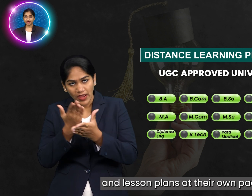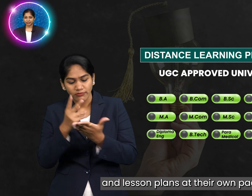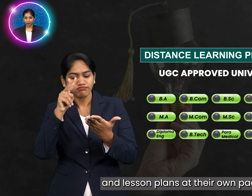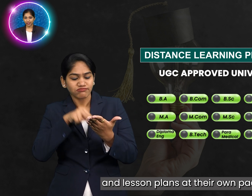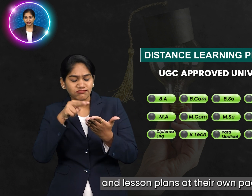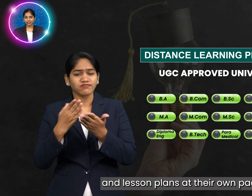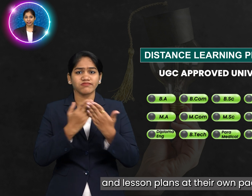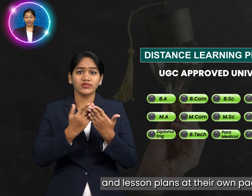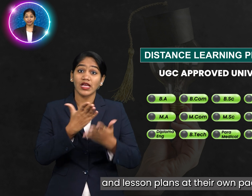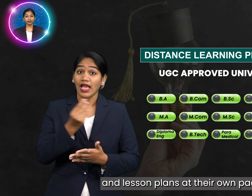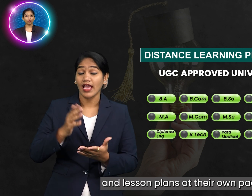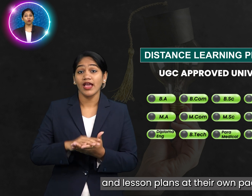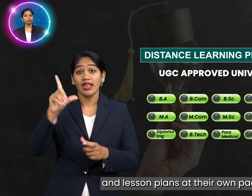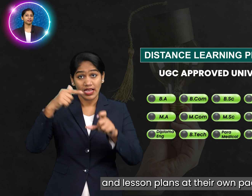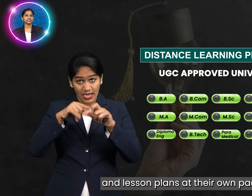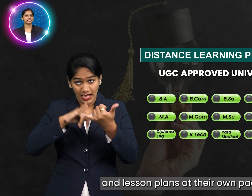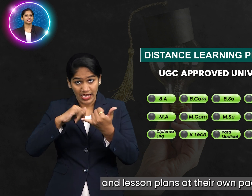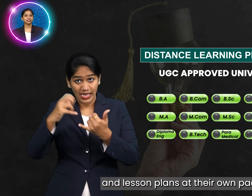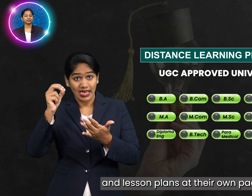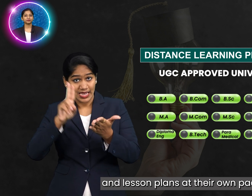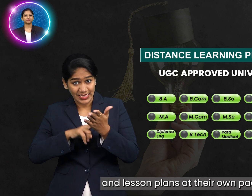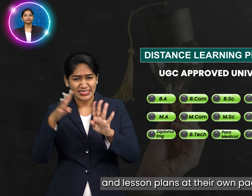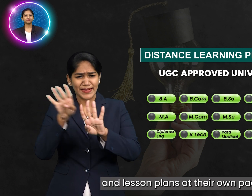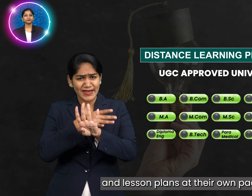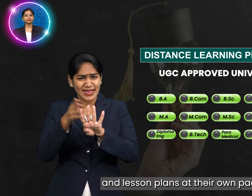and lesson plans at their own pace,